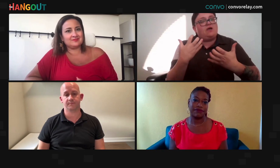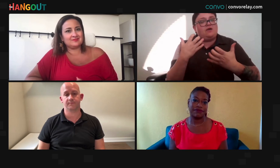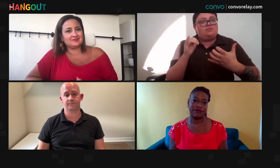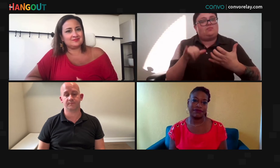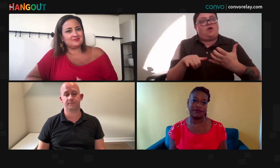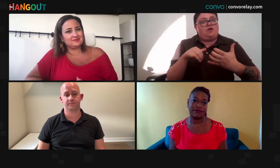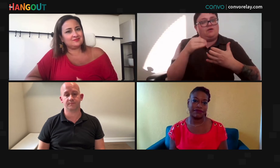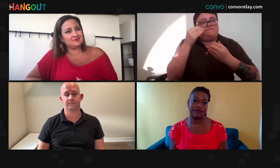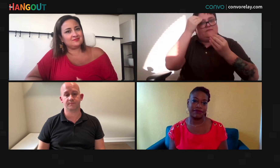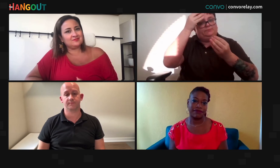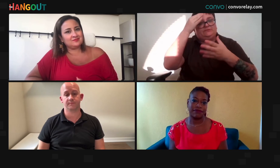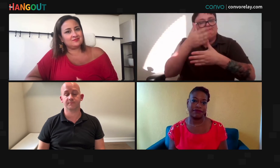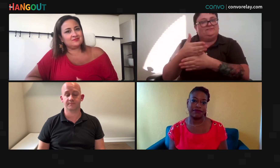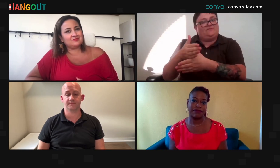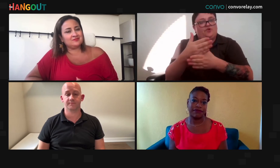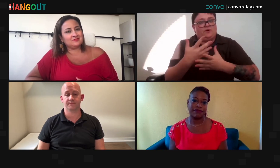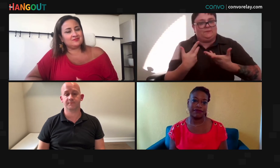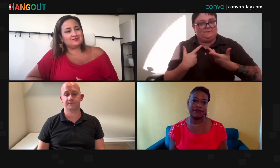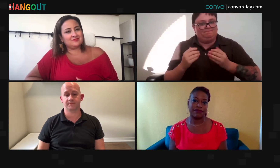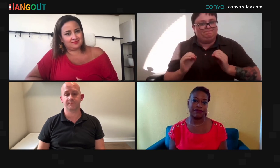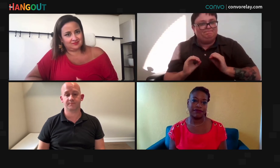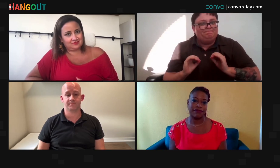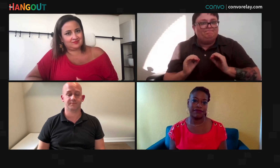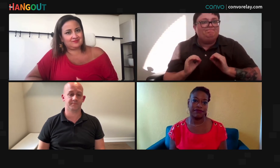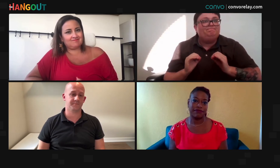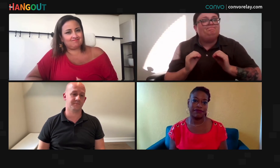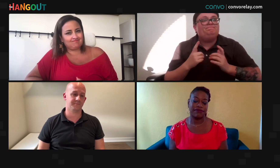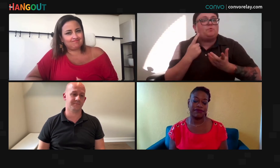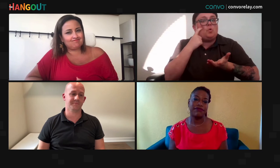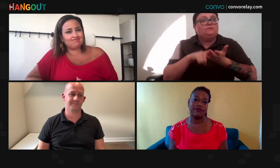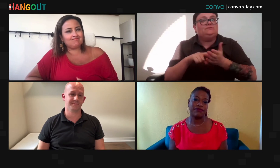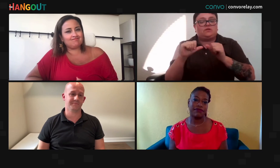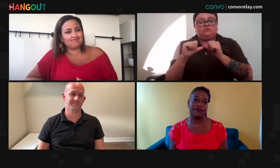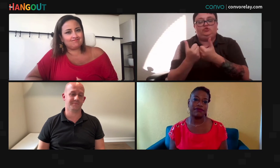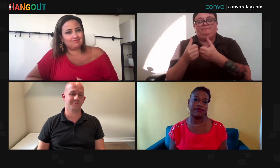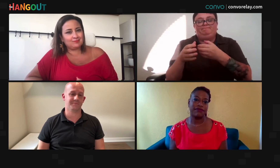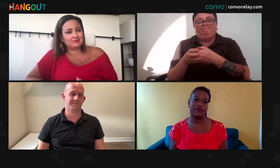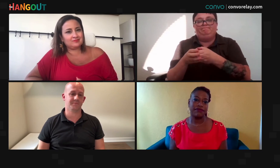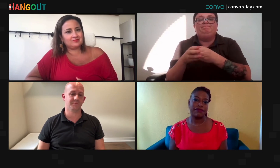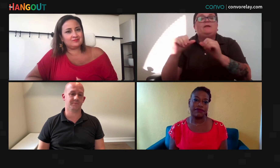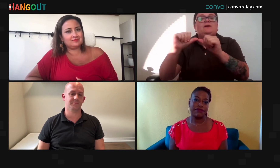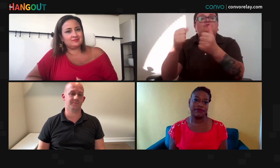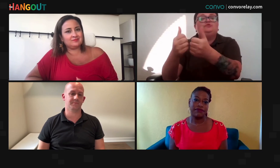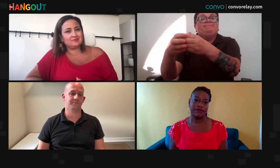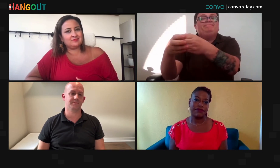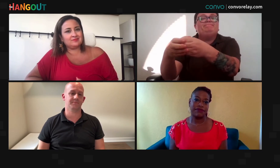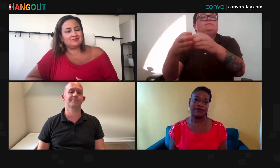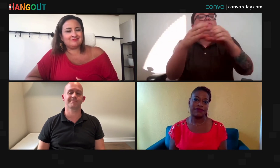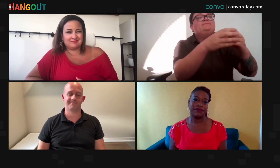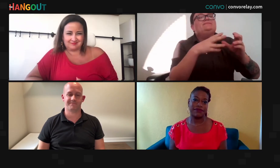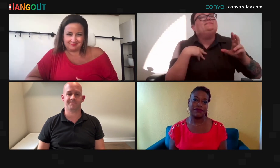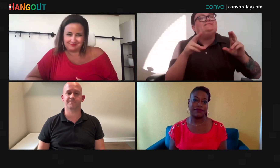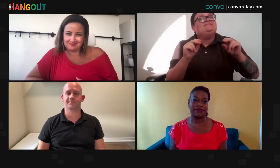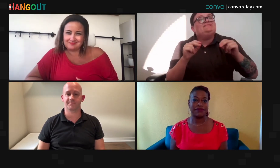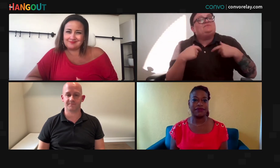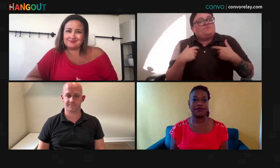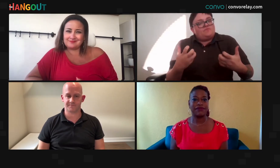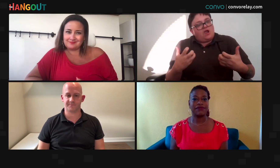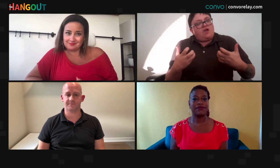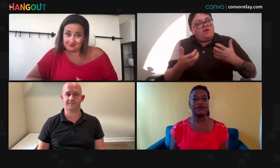conversations. I would love to share that information. However, there isn't quite anybody out there. I do understand that agencies are usually on their